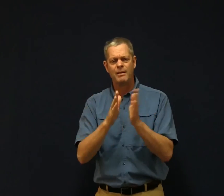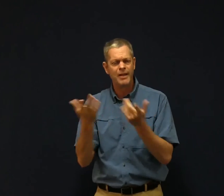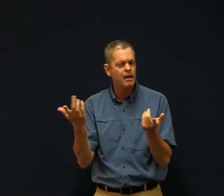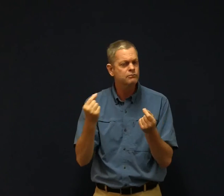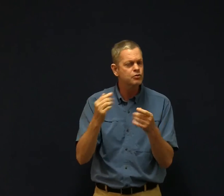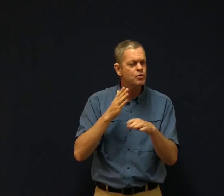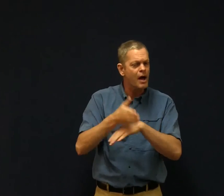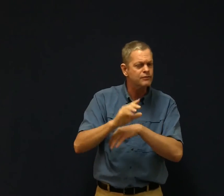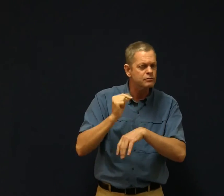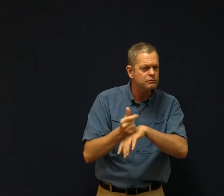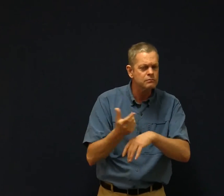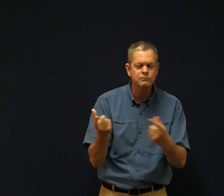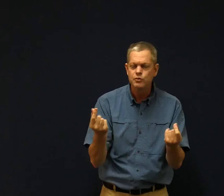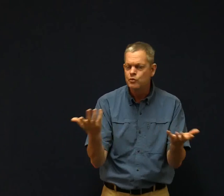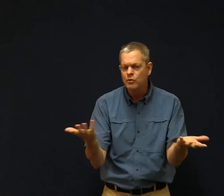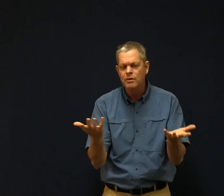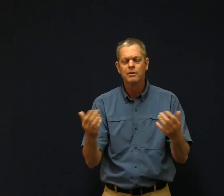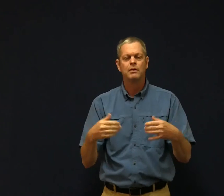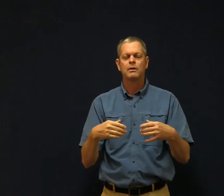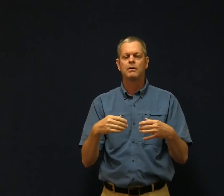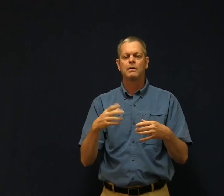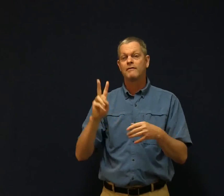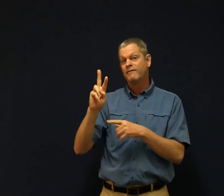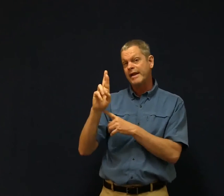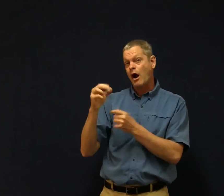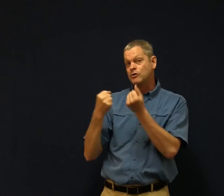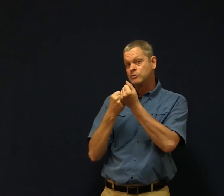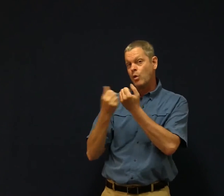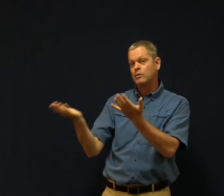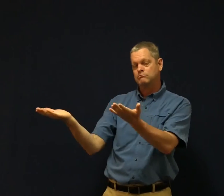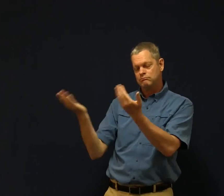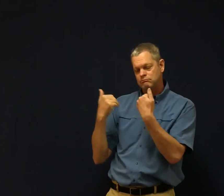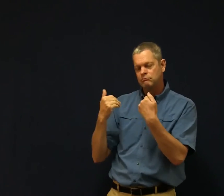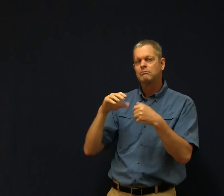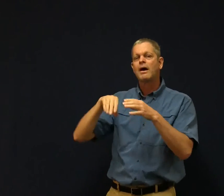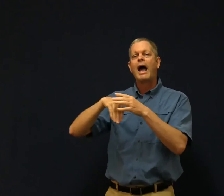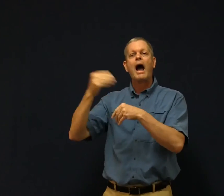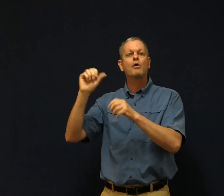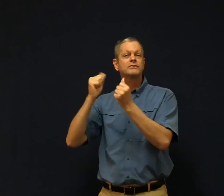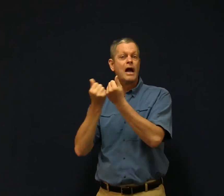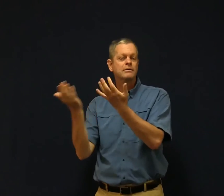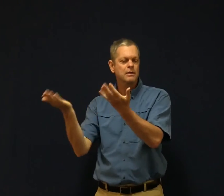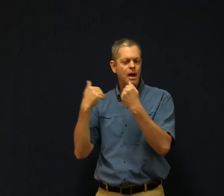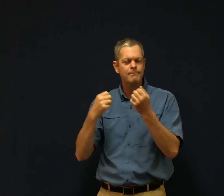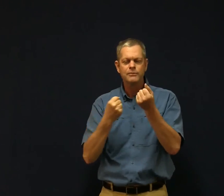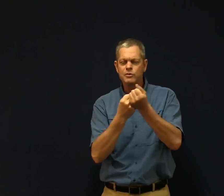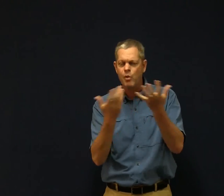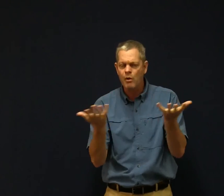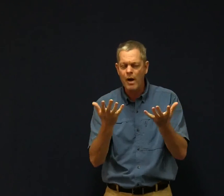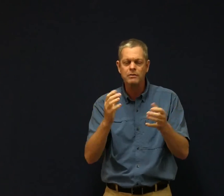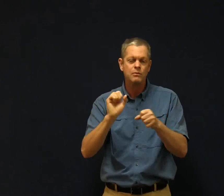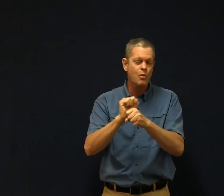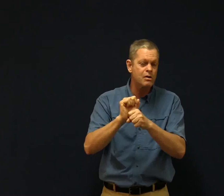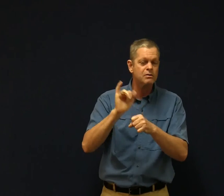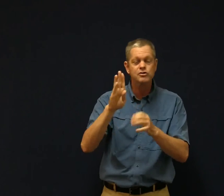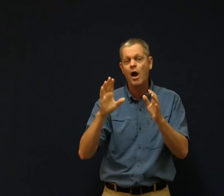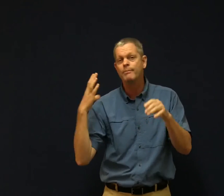graduation, which is a big day in their life, we do ensure that outside resources are tied in. We speak